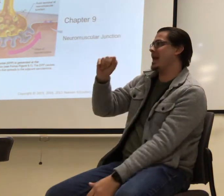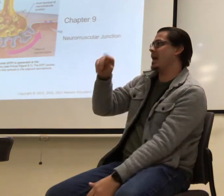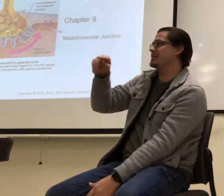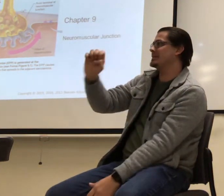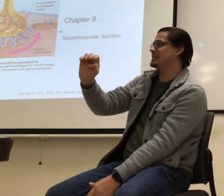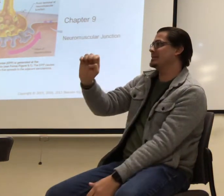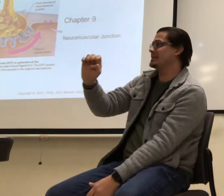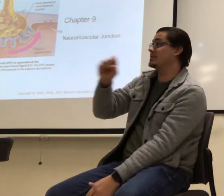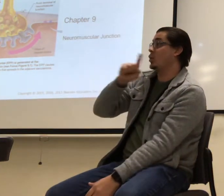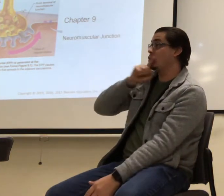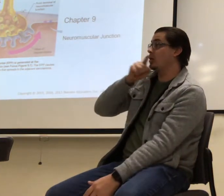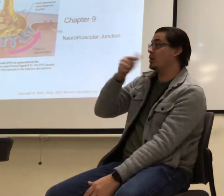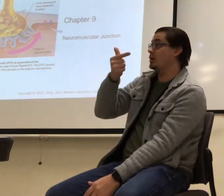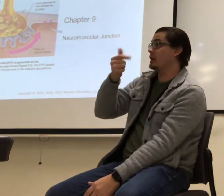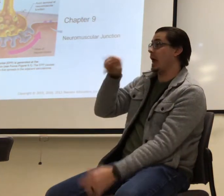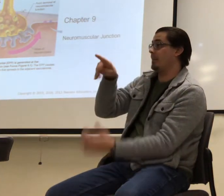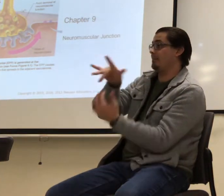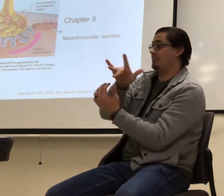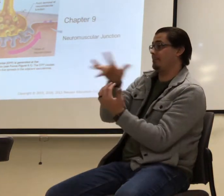It's a physical gap.